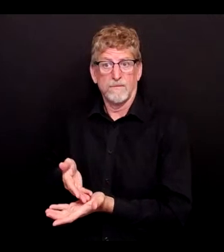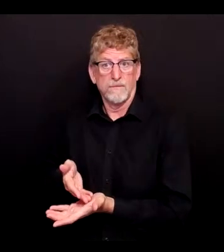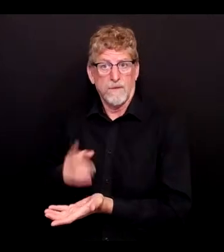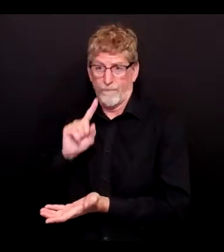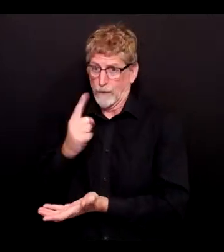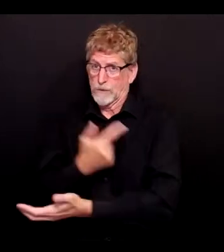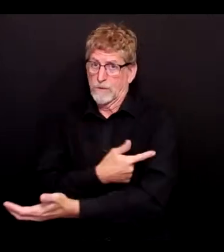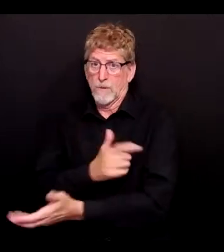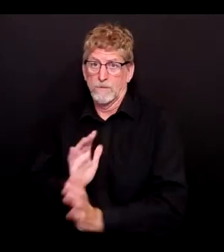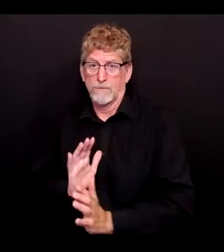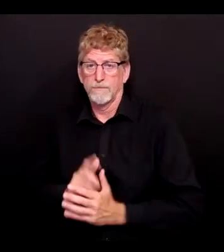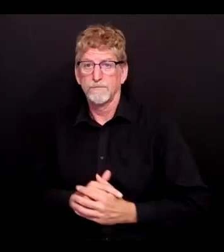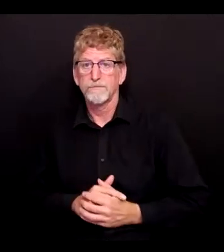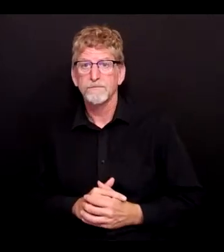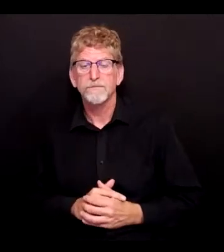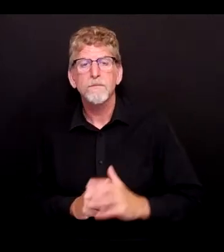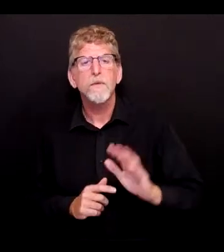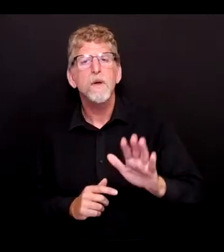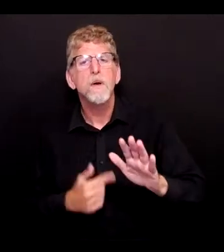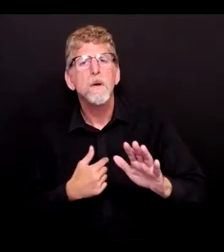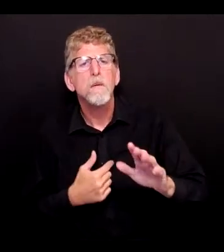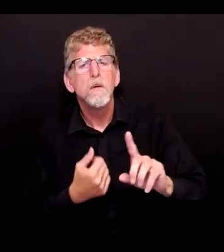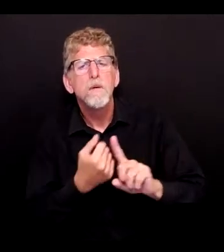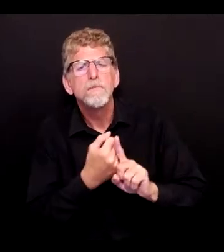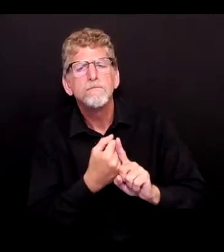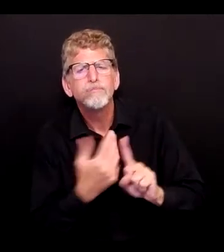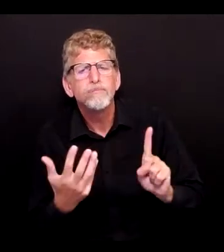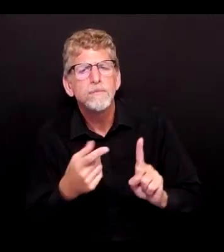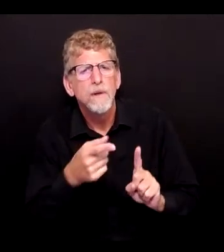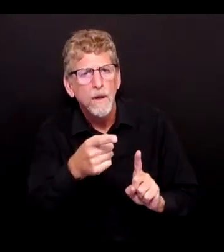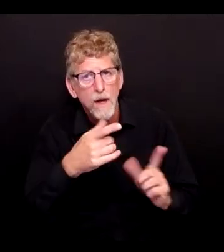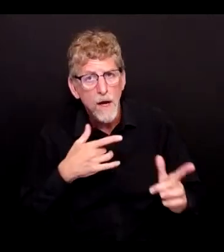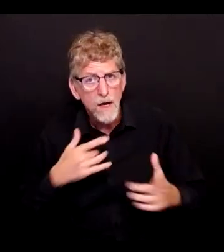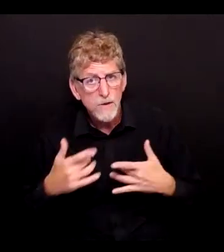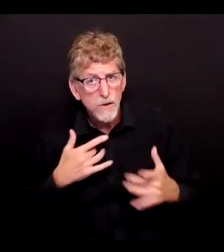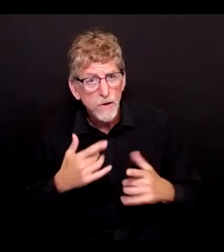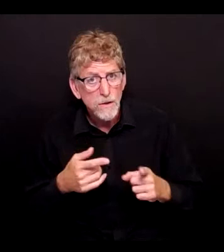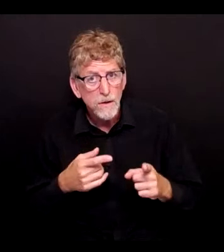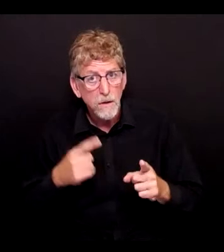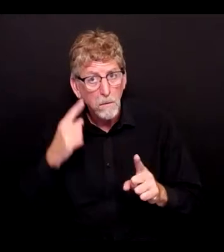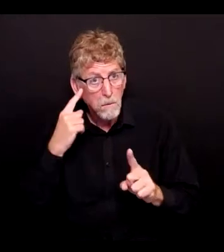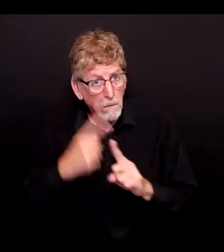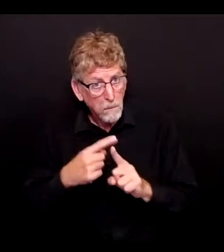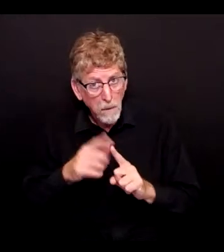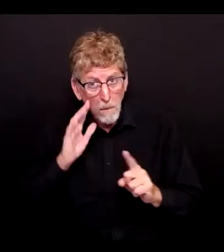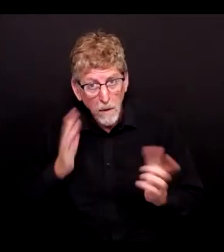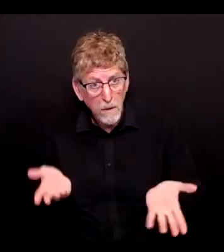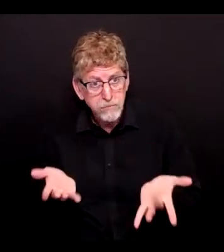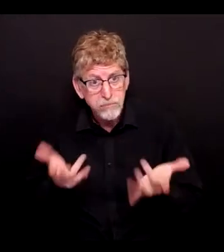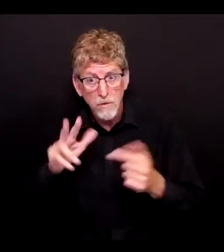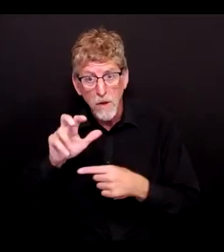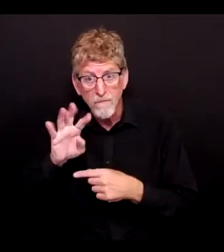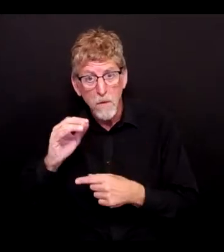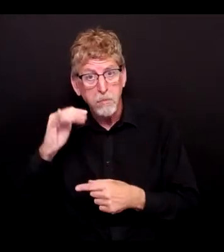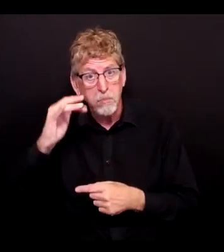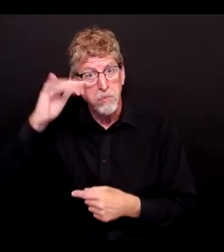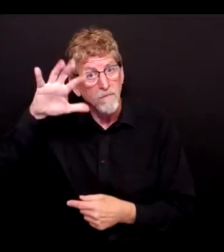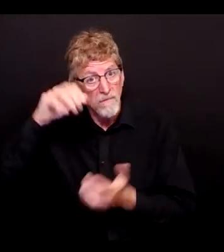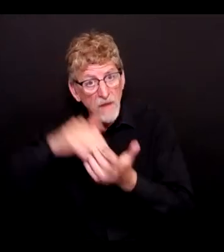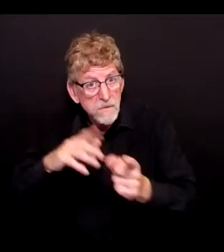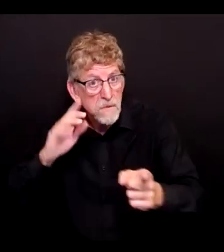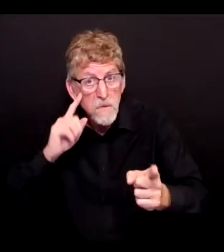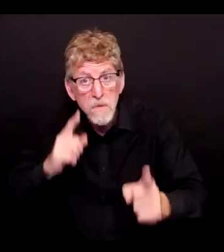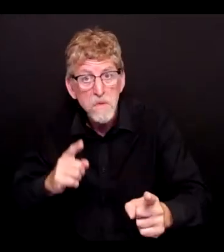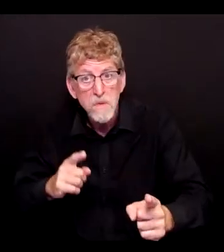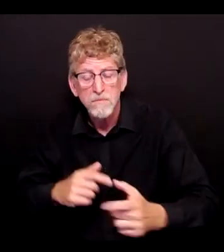Are you concerned about those numbers at all, or hopeful that they'll go up? We do. We think we